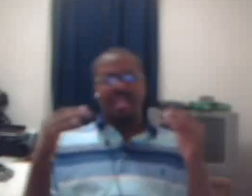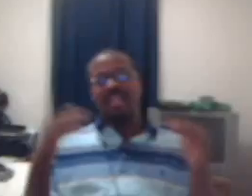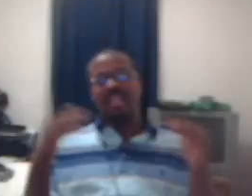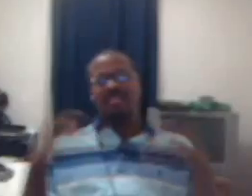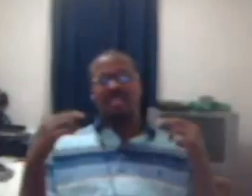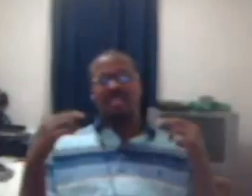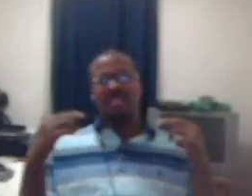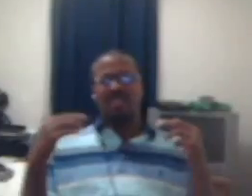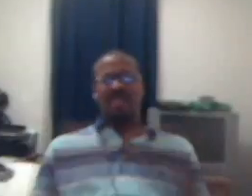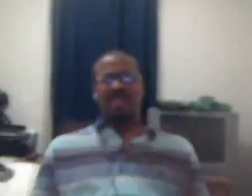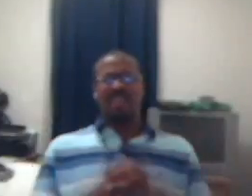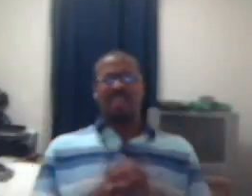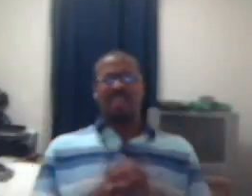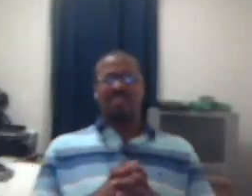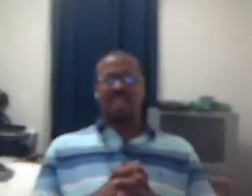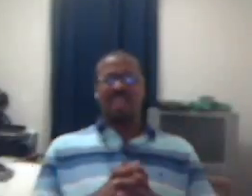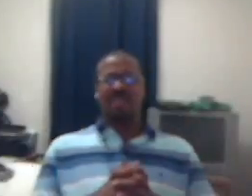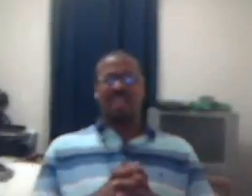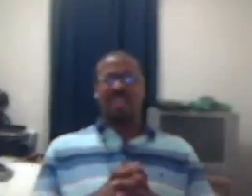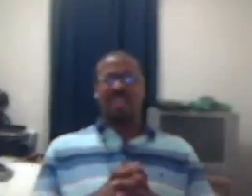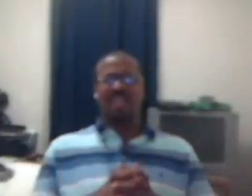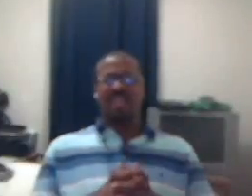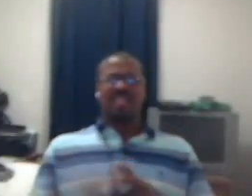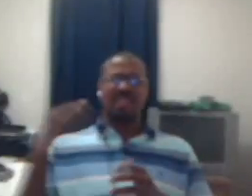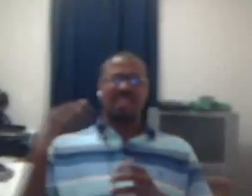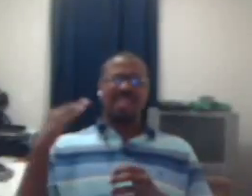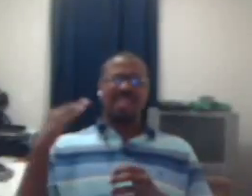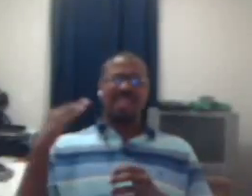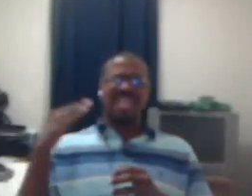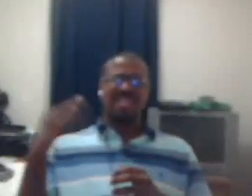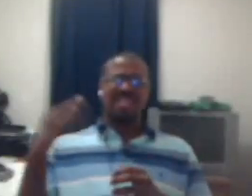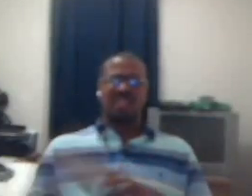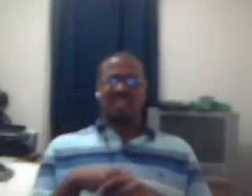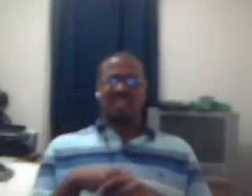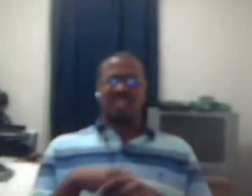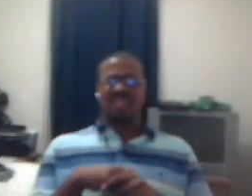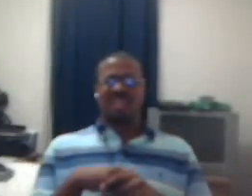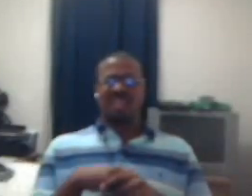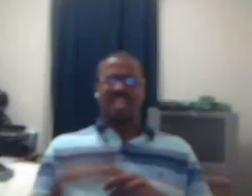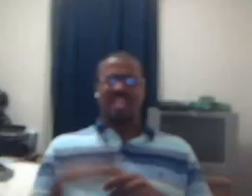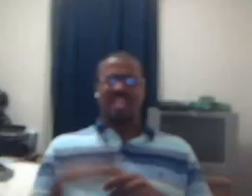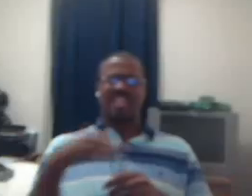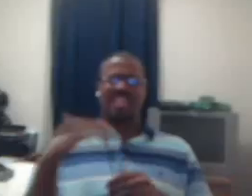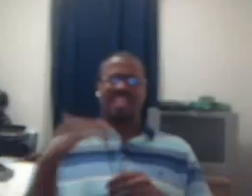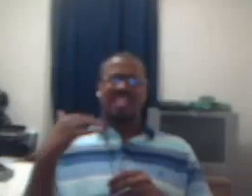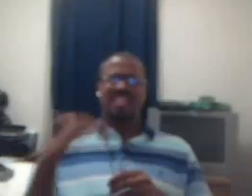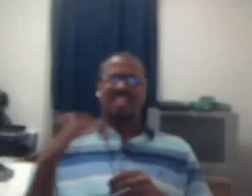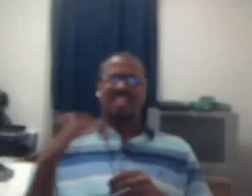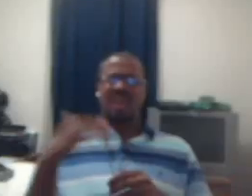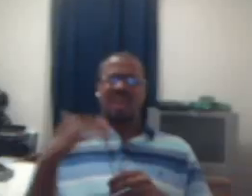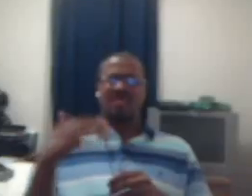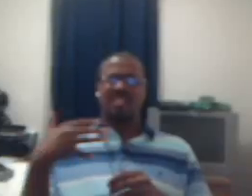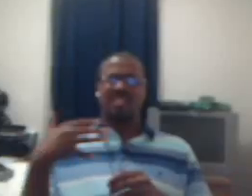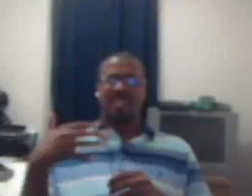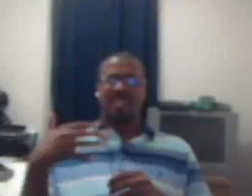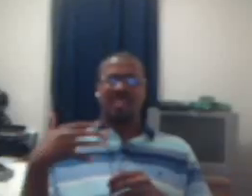and sometimes I lose my hearing sometimes, okay? Sometimes I can't hear too clearly, okay? That's why I'm on disability,